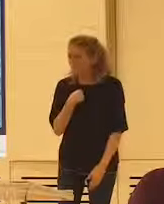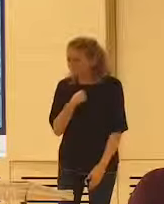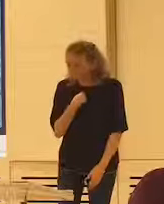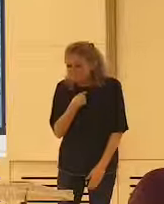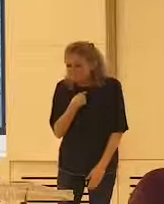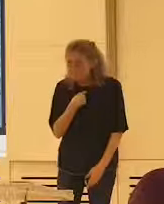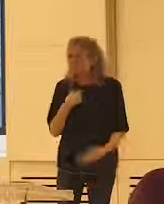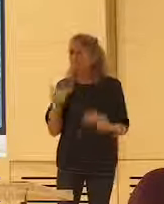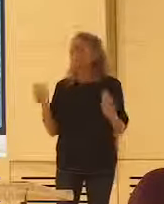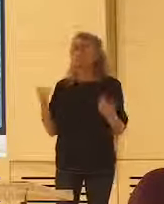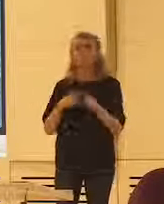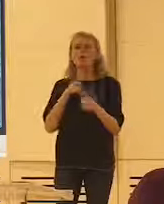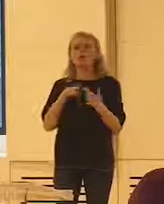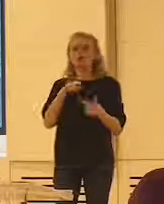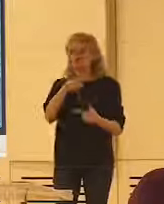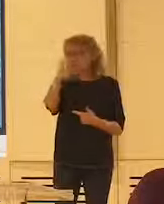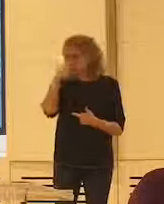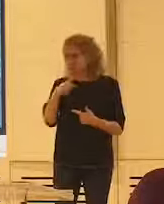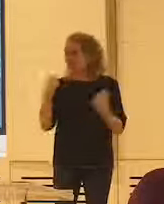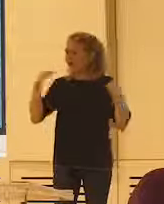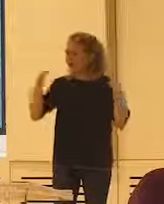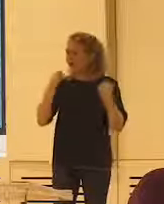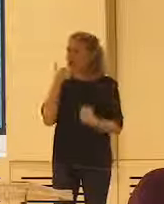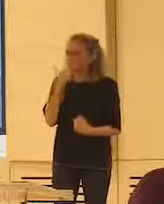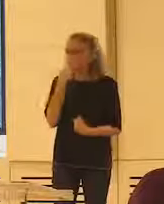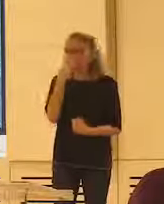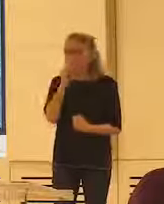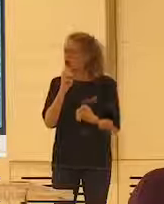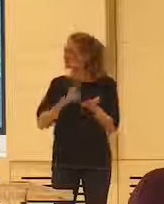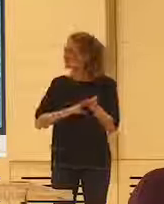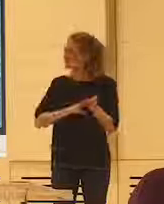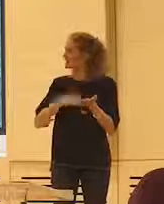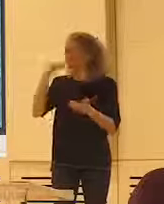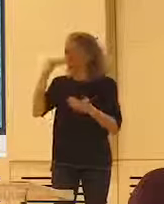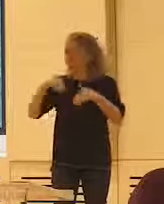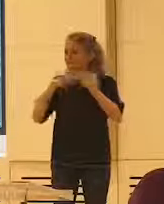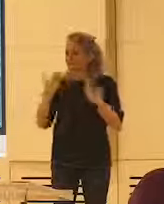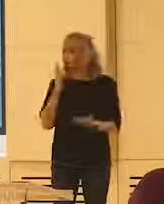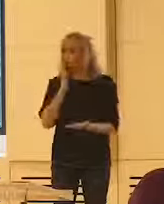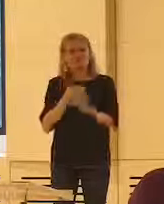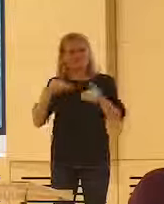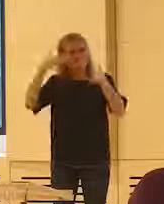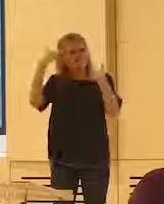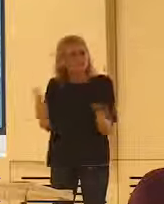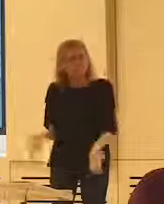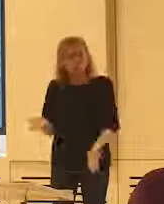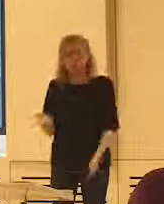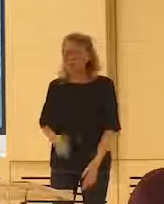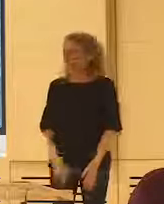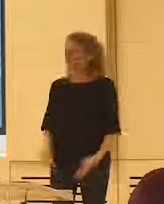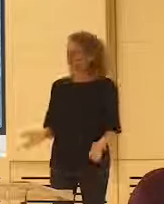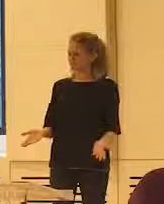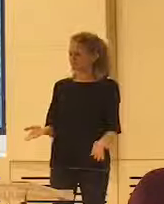I didn't know so many people who know. They know that they should exercise 30 minutes a day. They didn't know